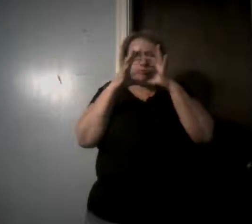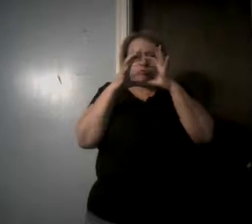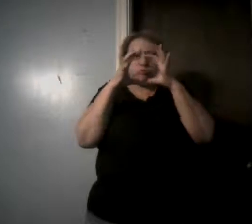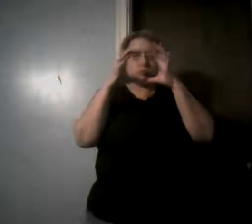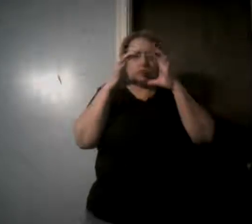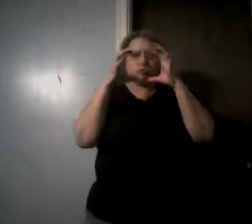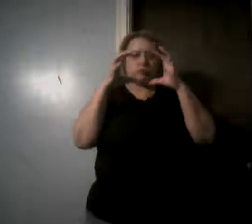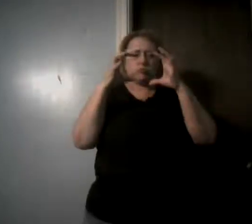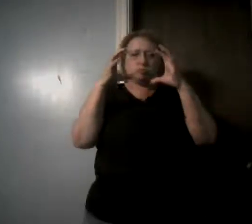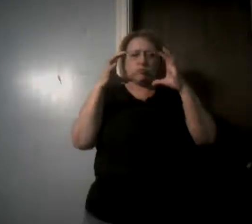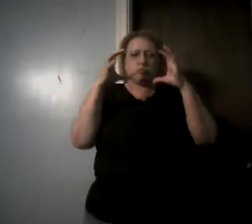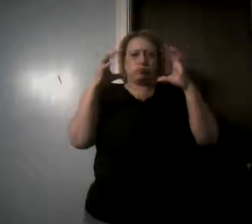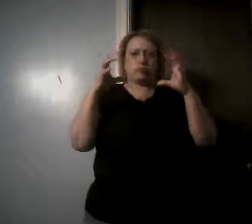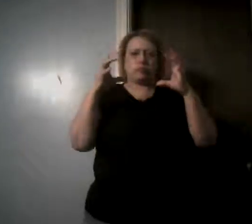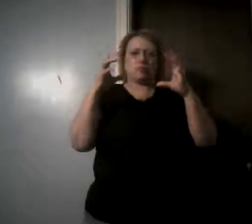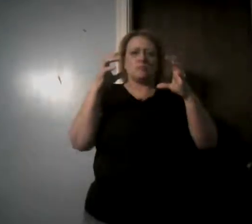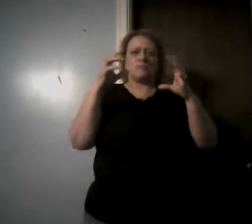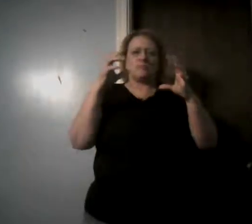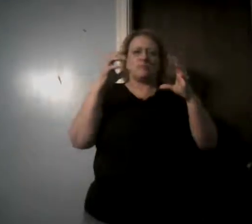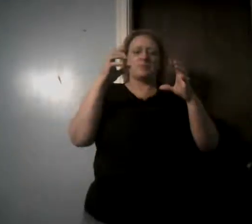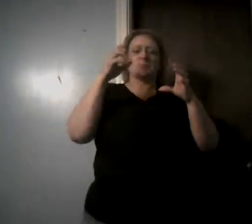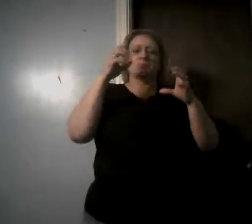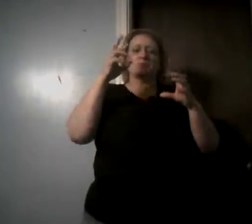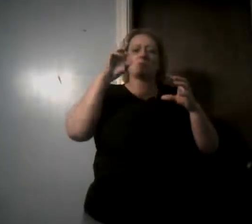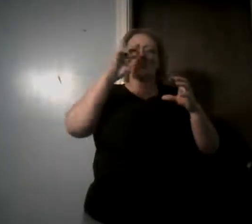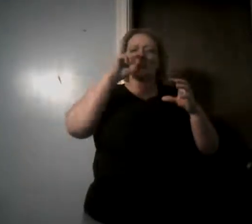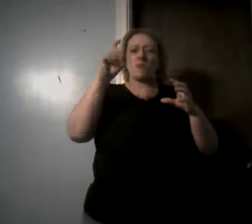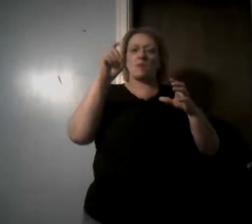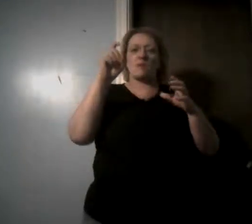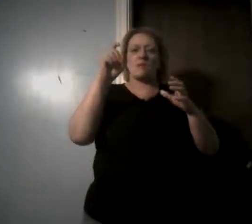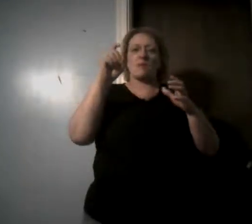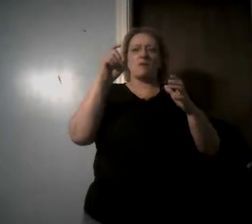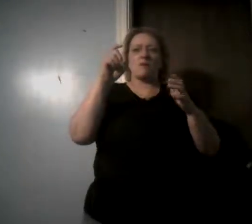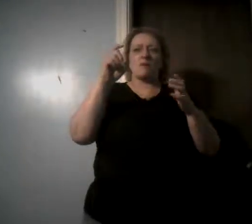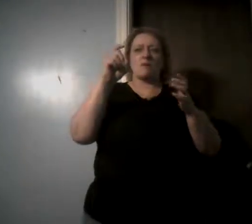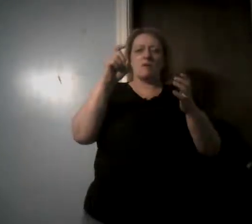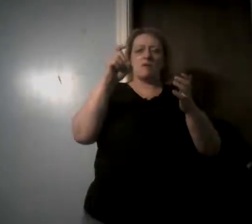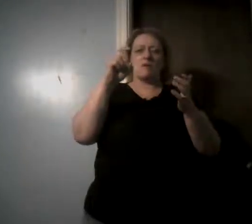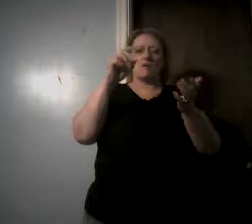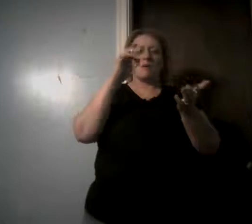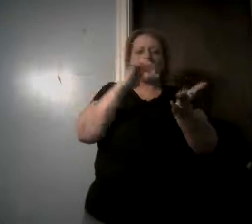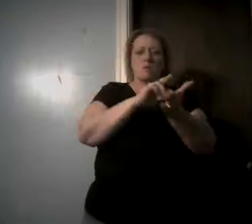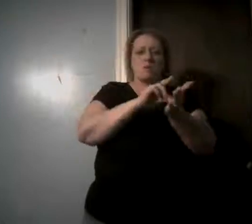Prescription treatment for this is a prescribed antifungal medication.